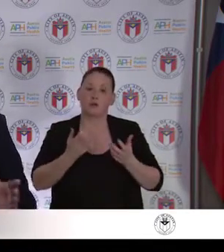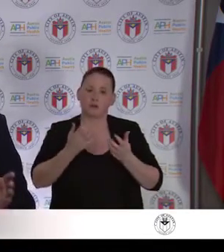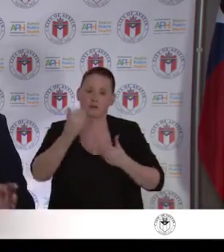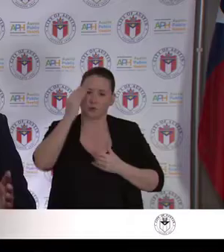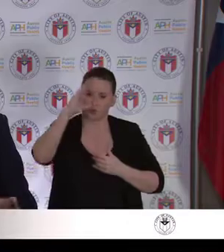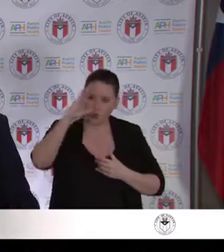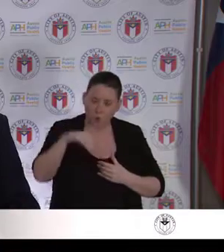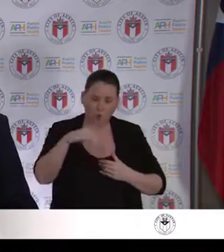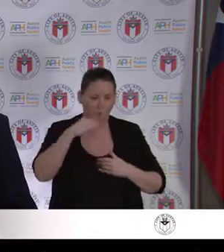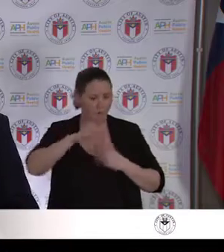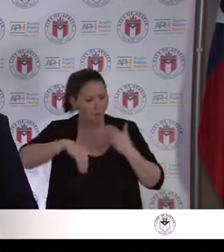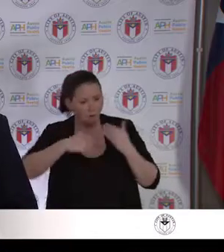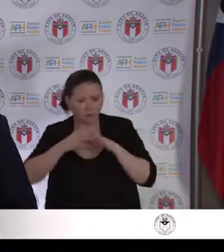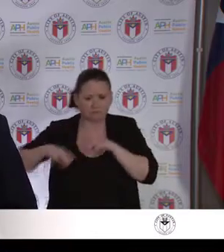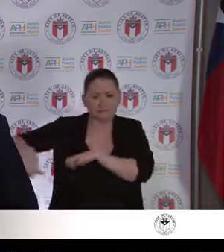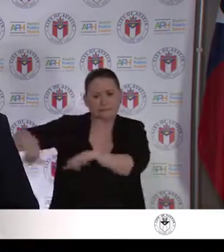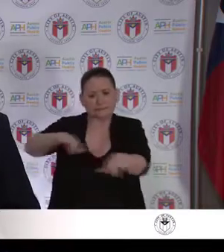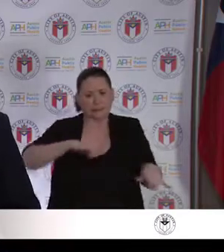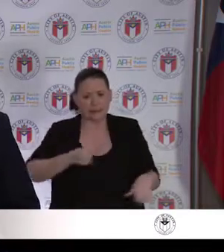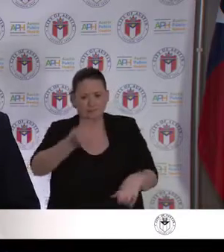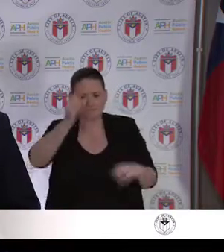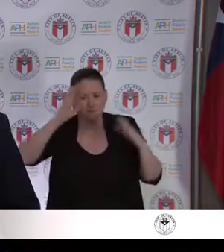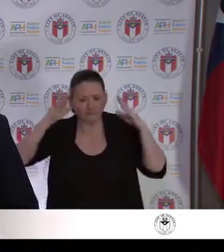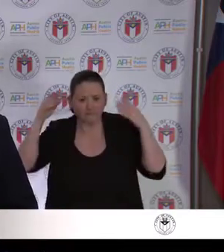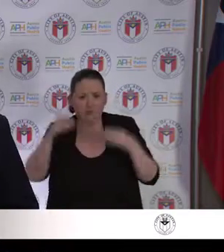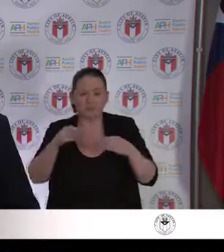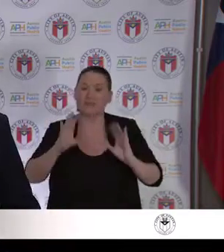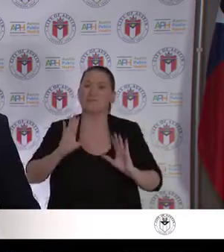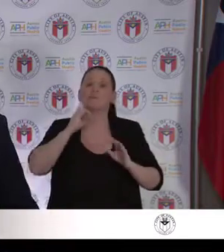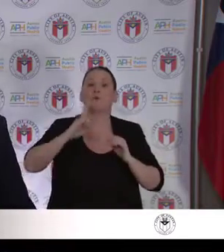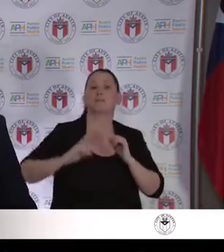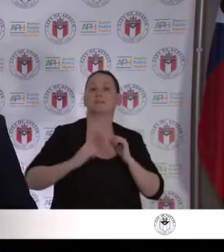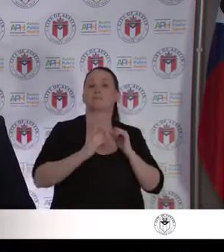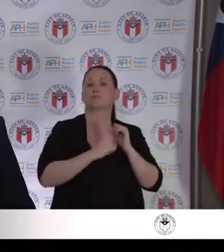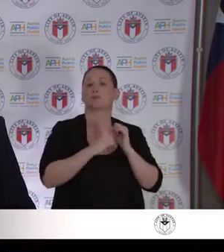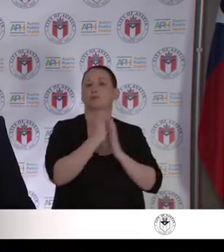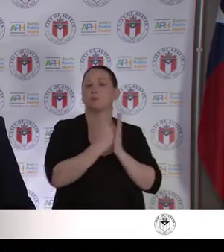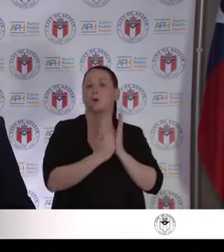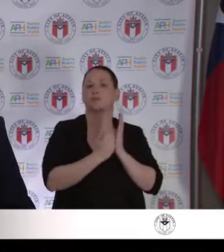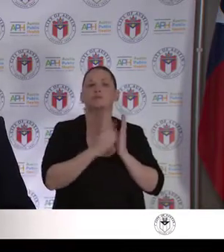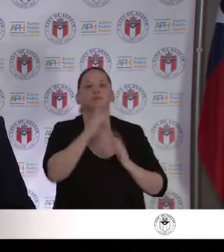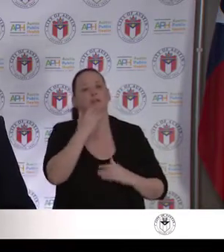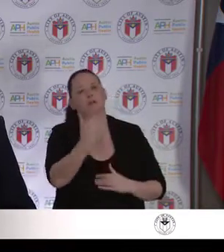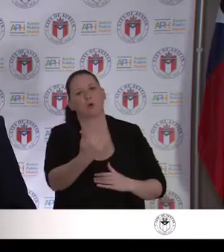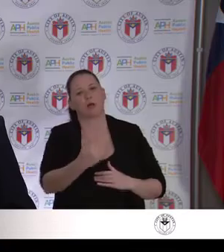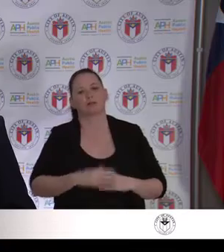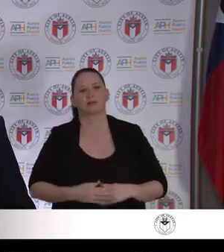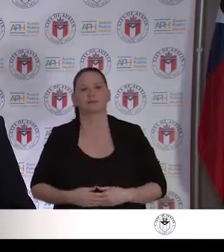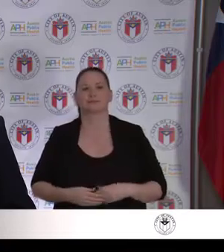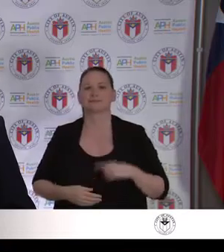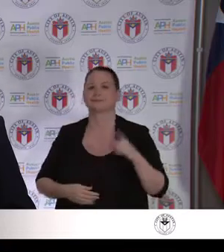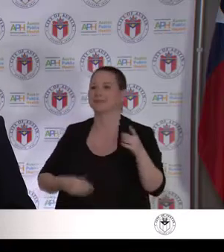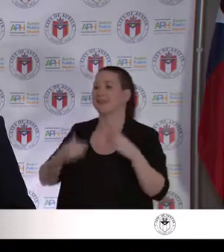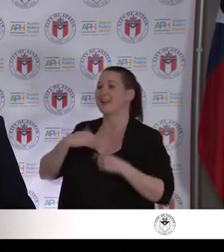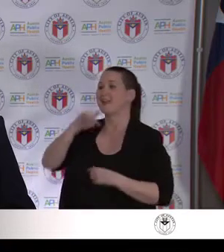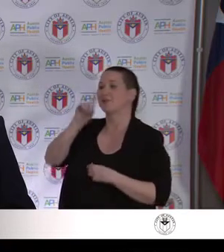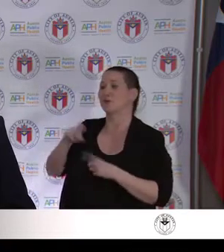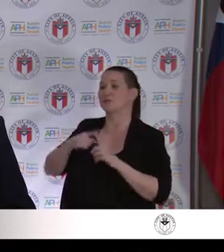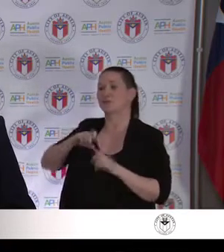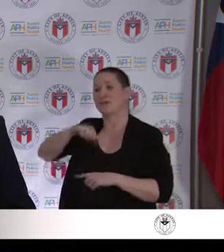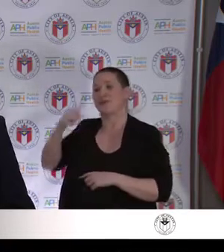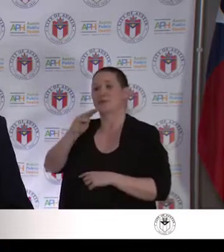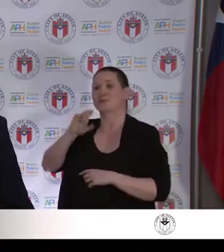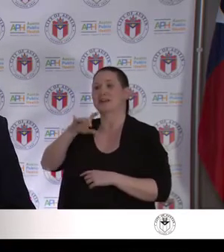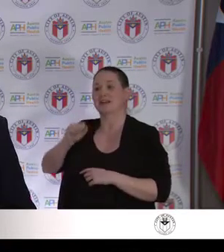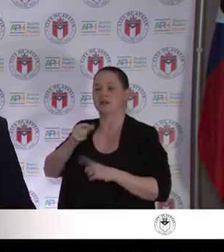we're all really focused on doing this, at least this initial stage, really well. And I have questions from other media here. This